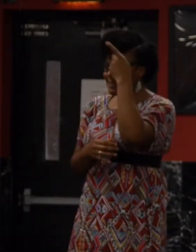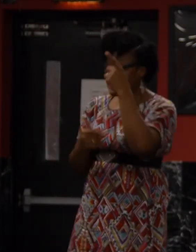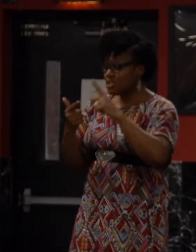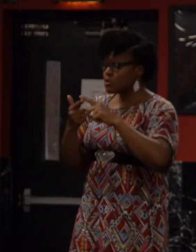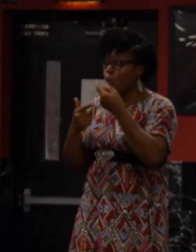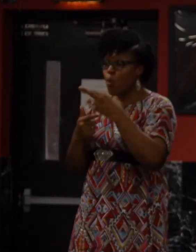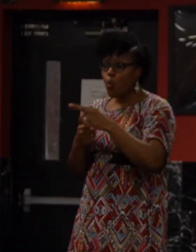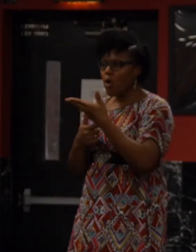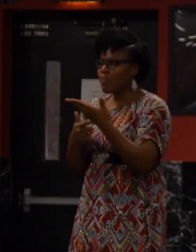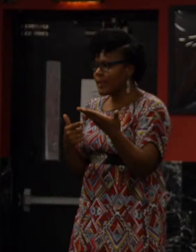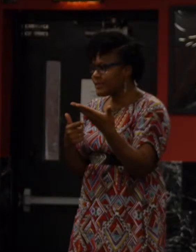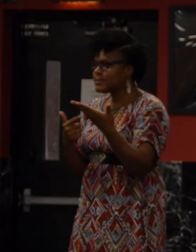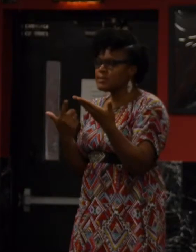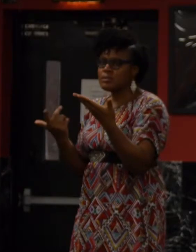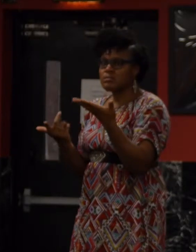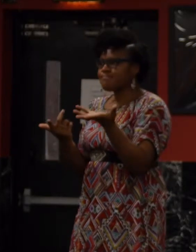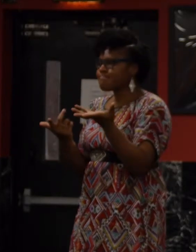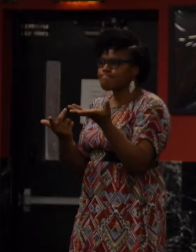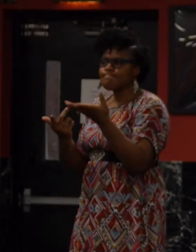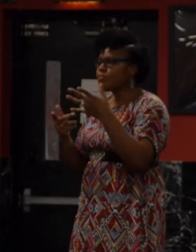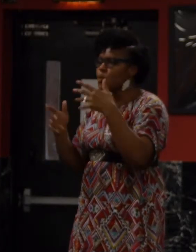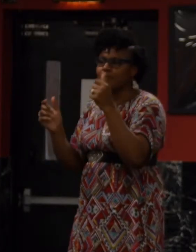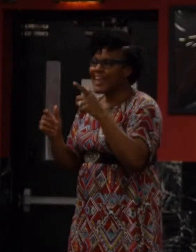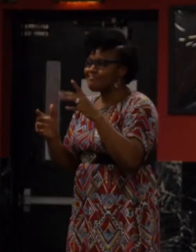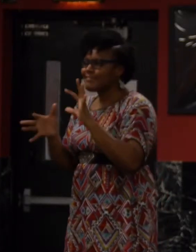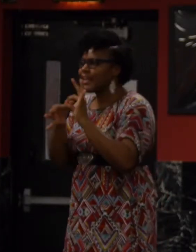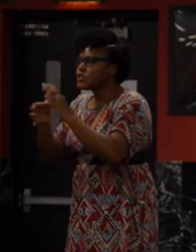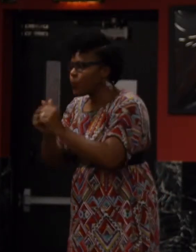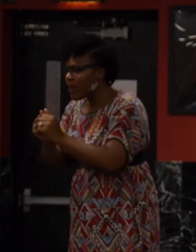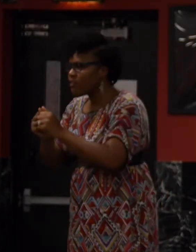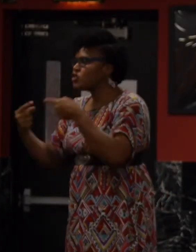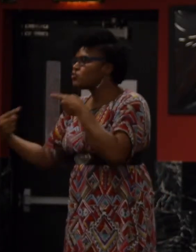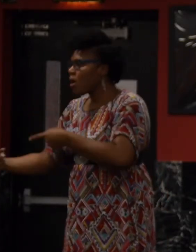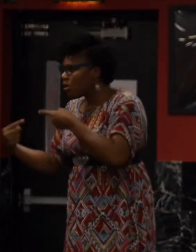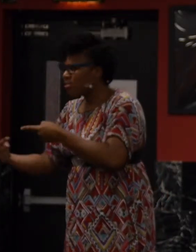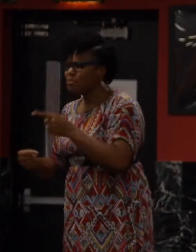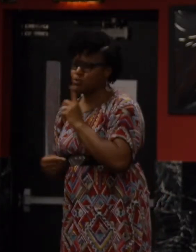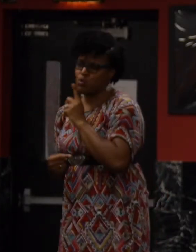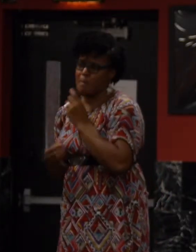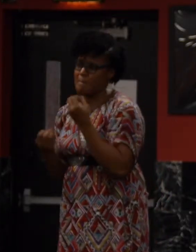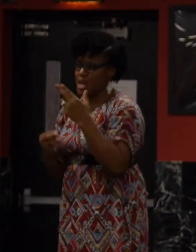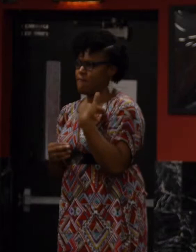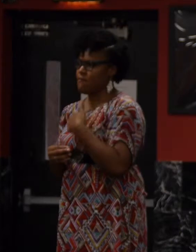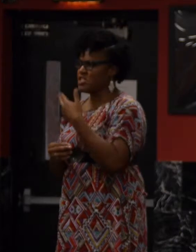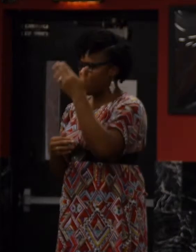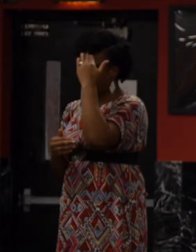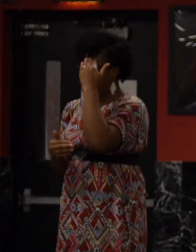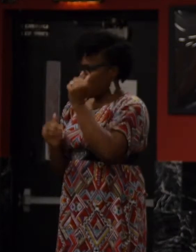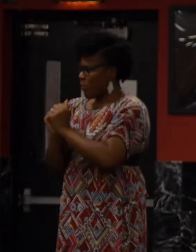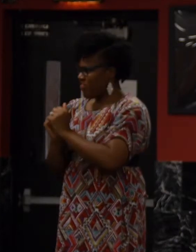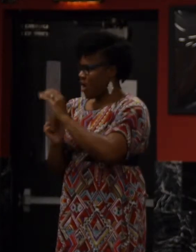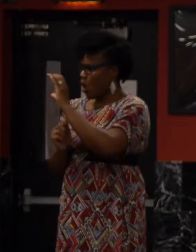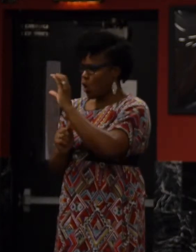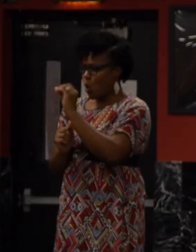engaged in within in the course of struggle. And I'm sure a lot of us are familiar with the COINTELPRO